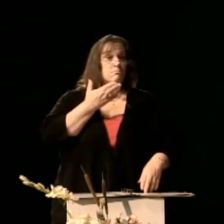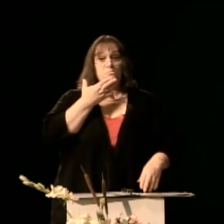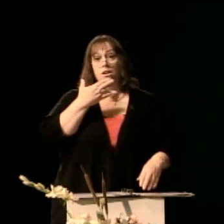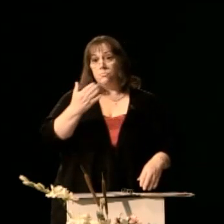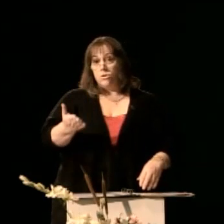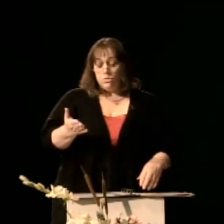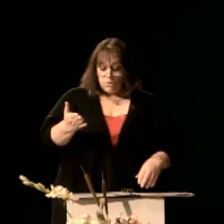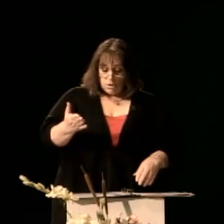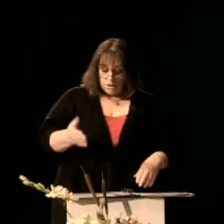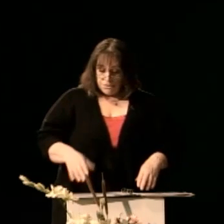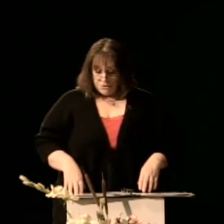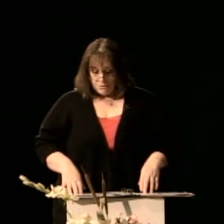I'm good,